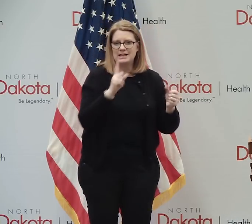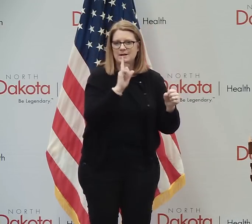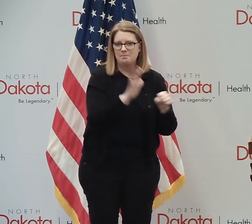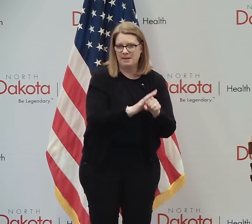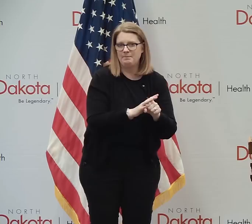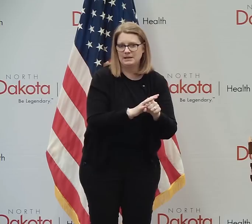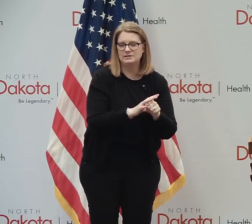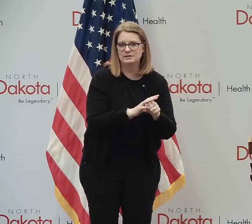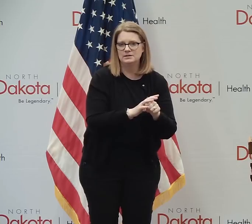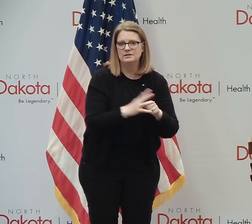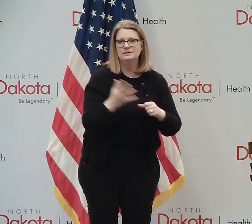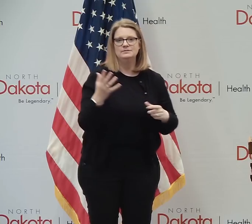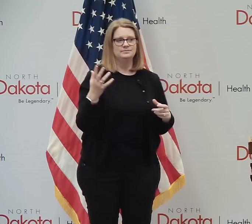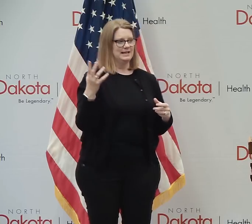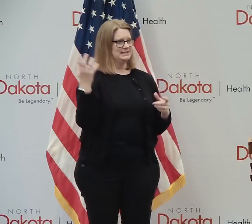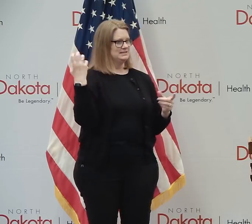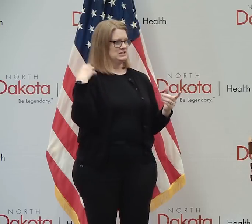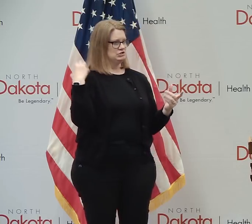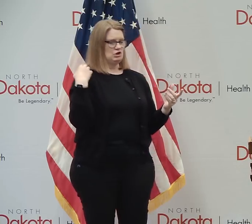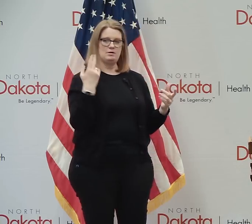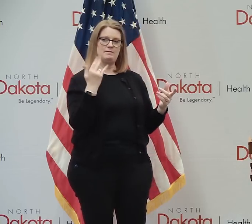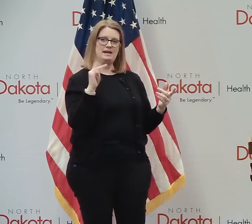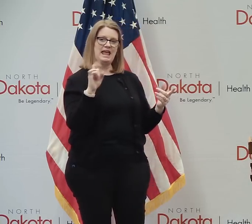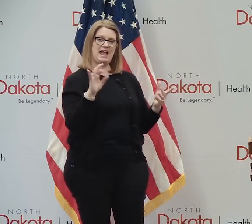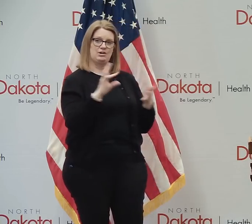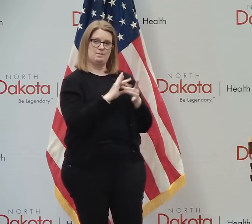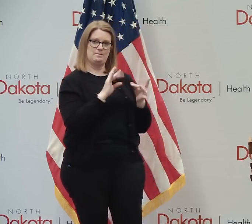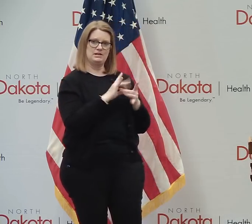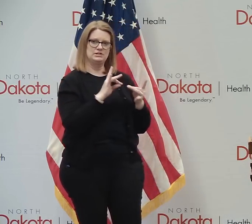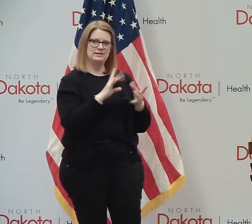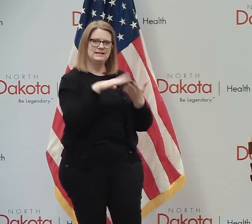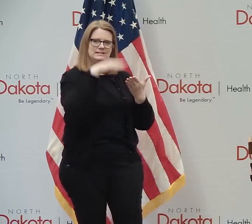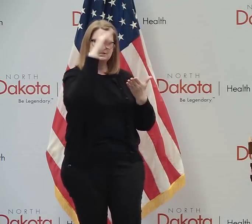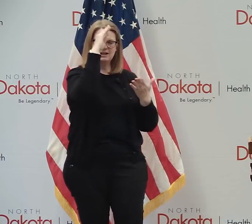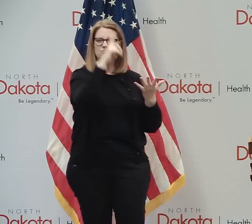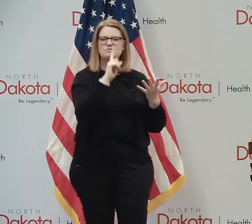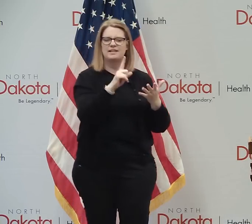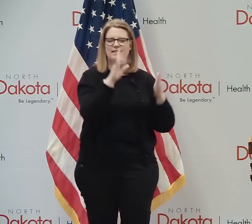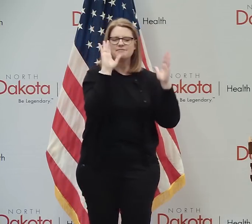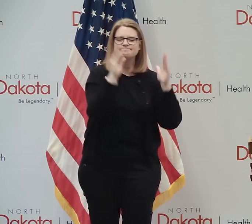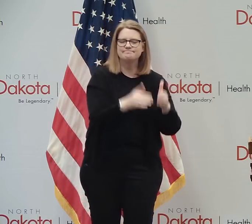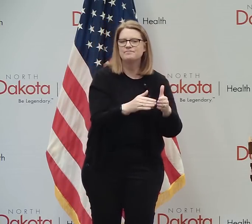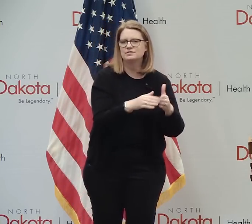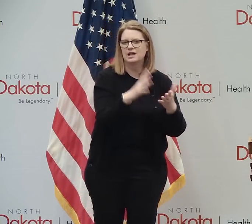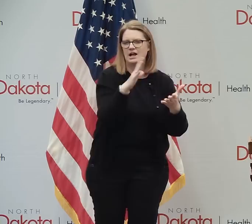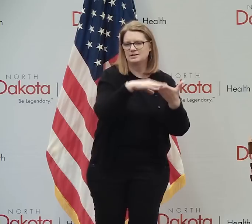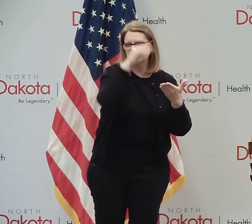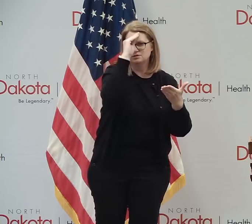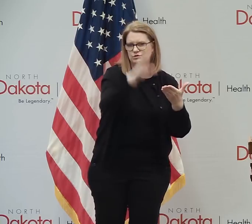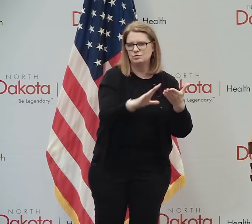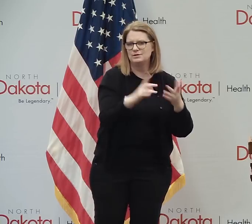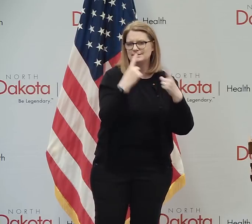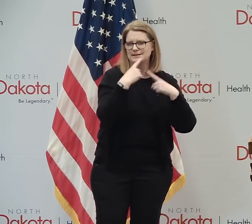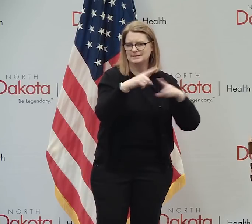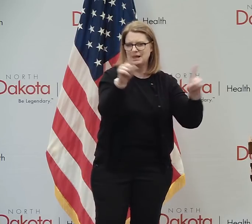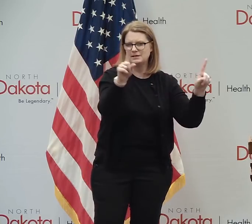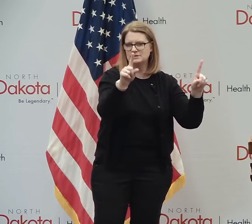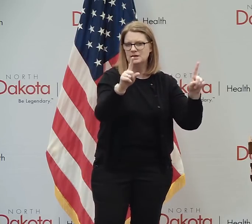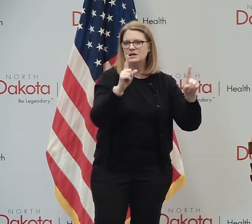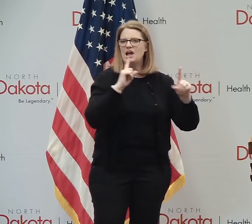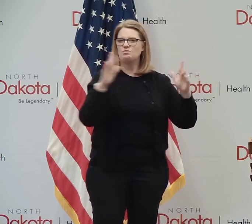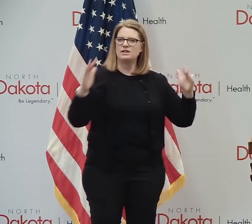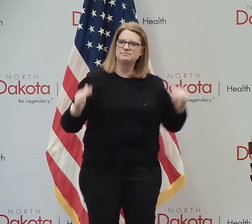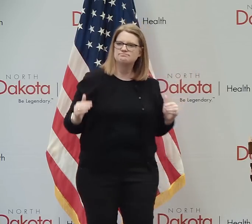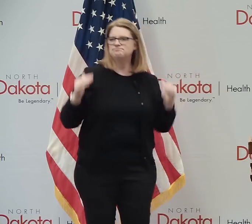commitment, as Chairman Hackett said, commitment to student success and your commitment to building world-class educational offerings